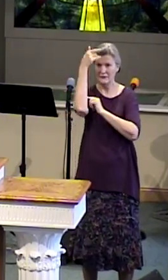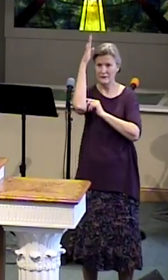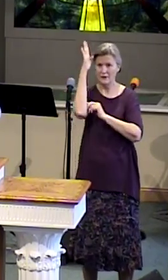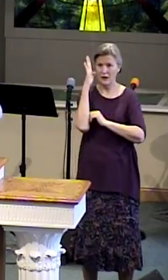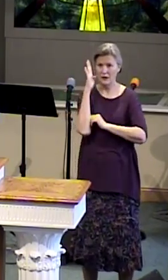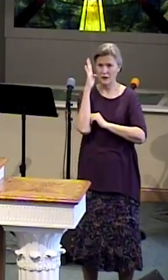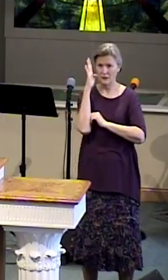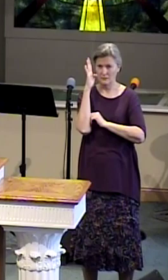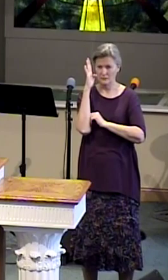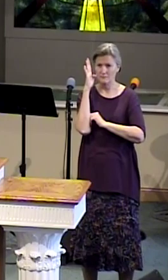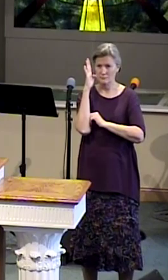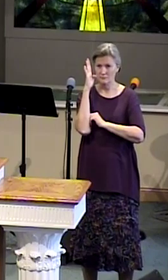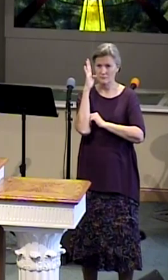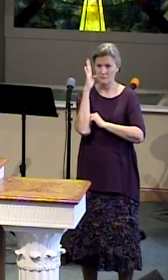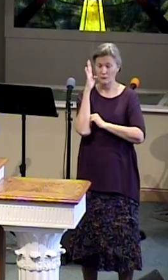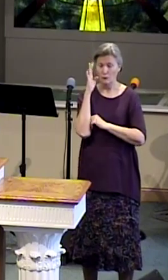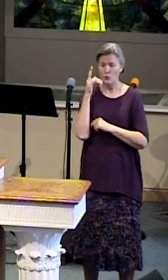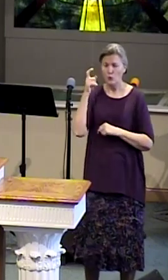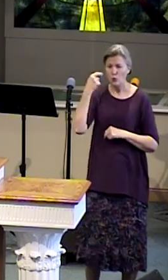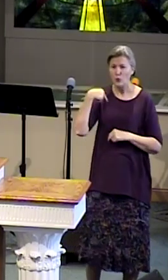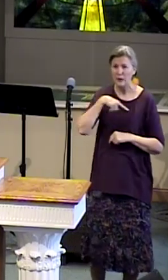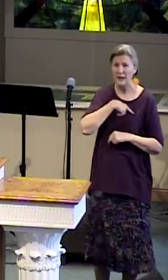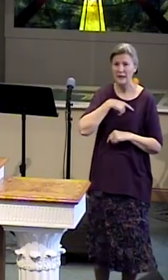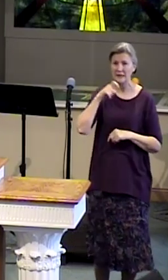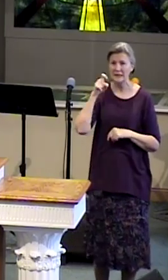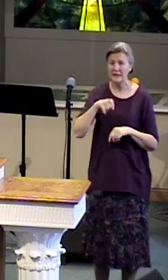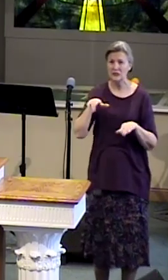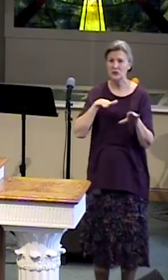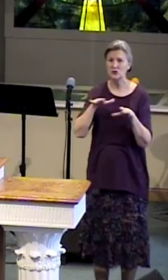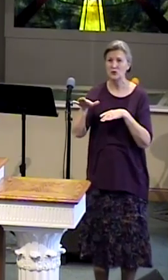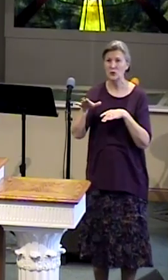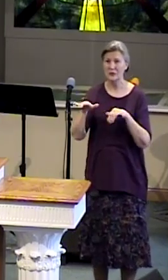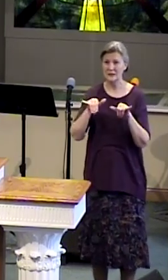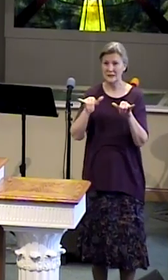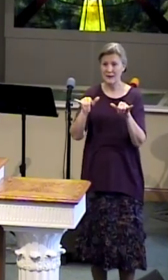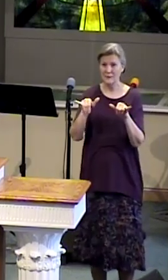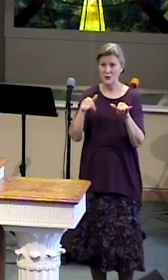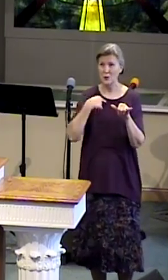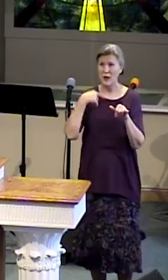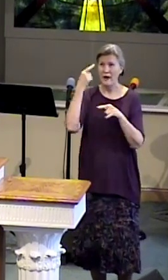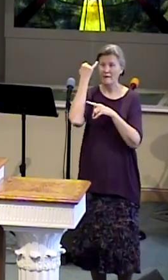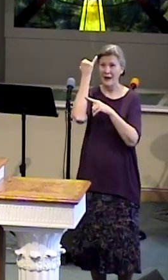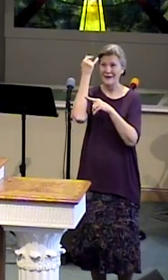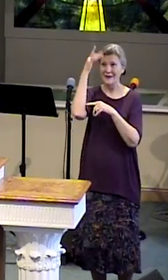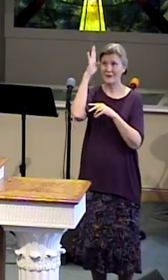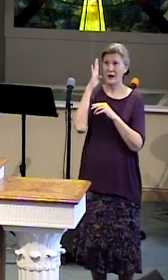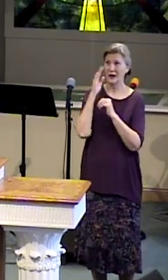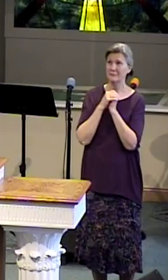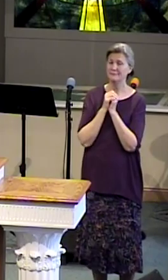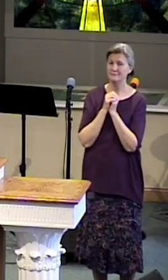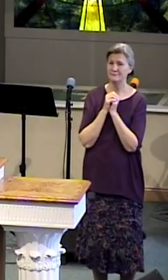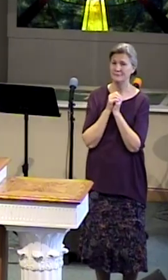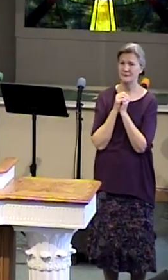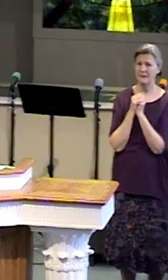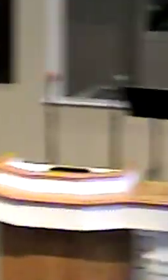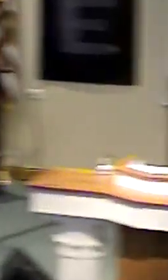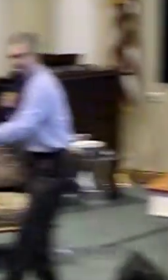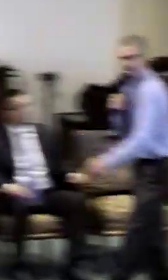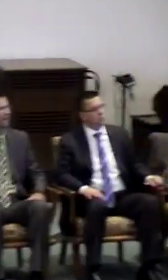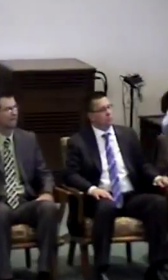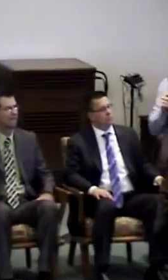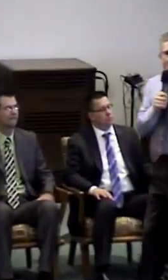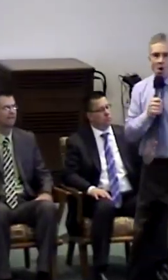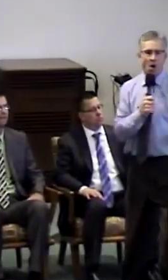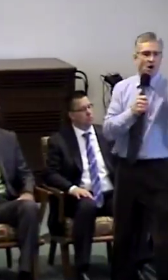Behoove it to us to do the same. Do we have a concept of God that begins to speak out and say, why